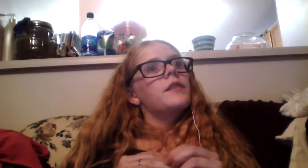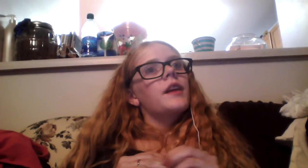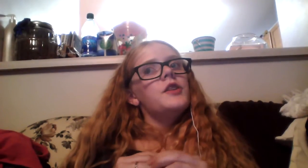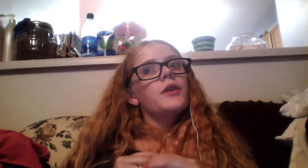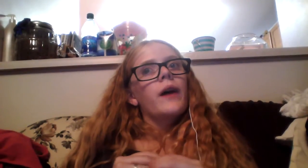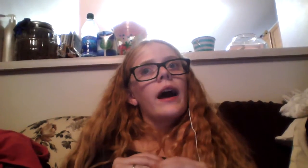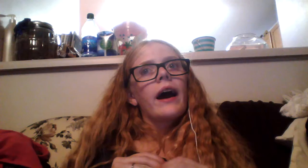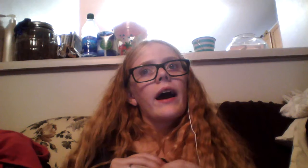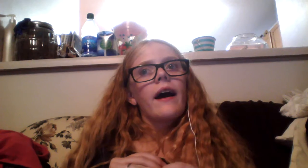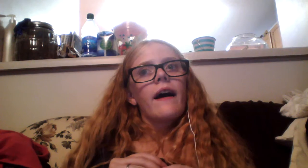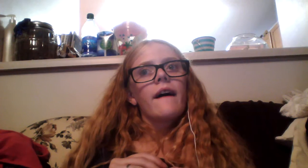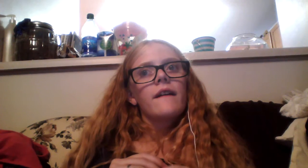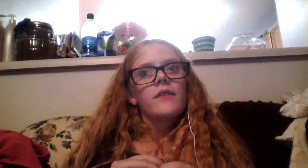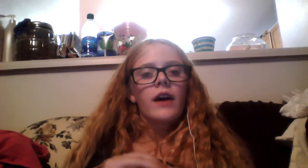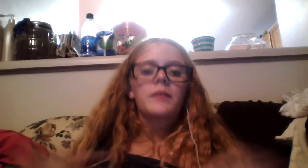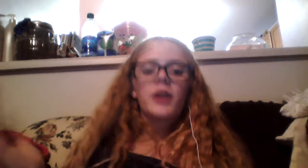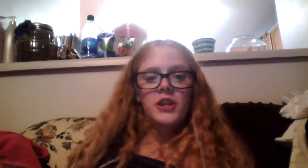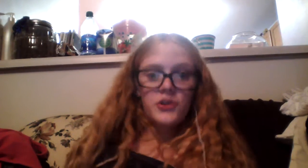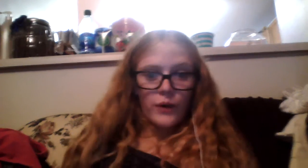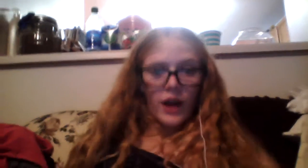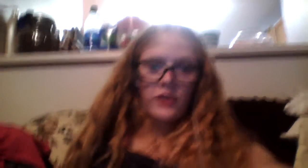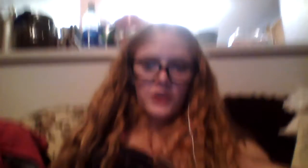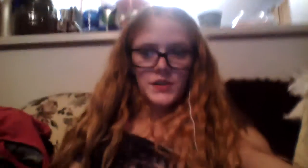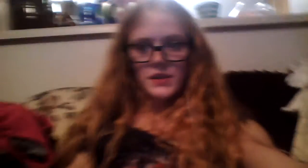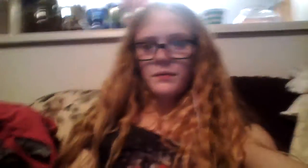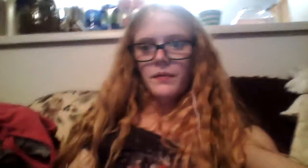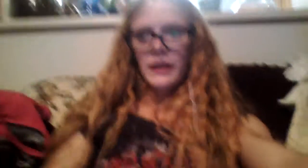Then you have, I'm going to teach you colors.